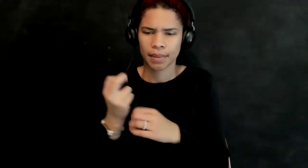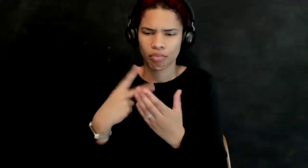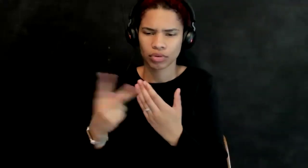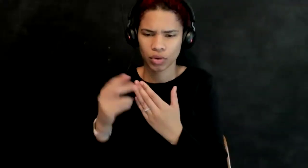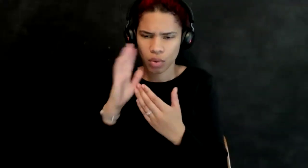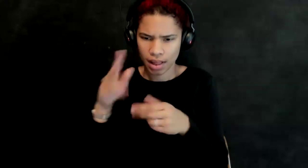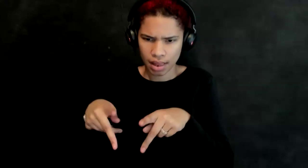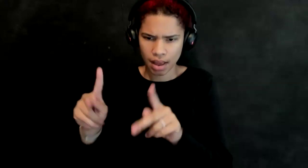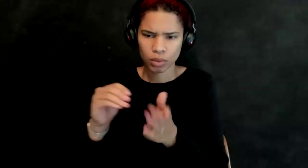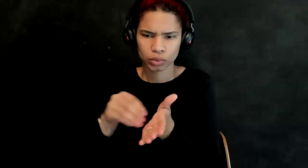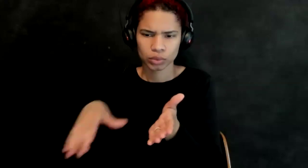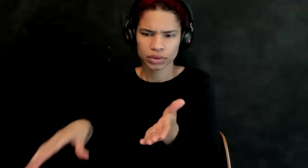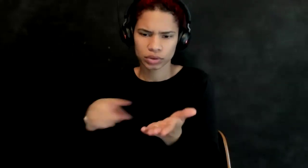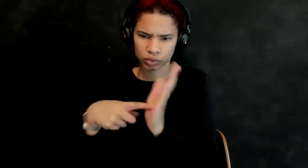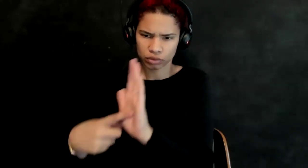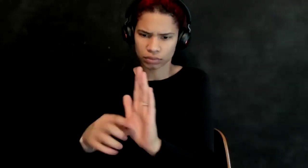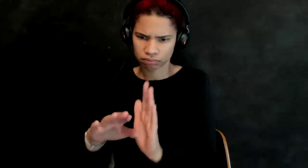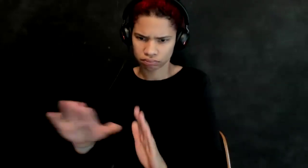an artistic medium.